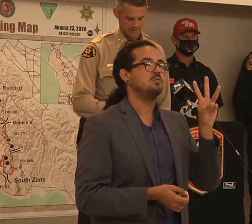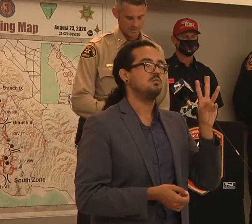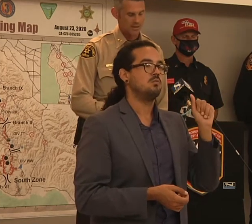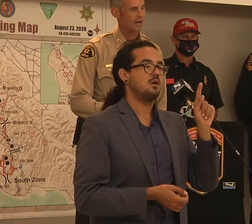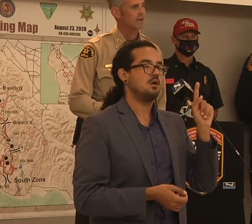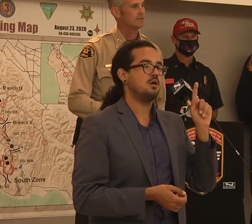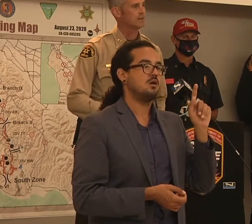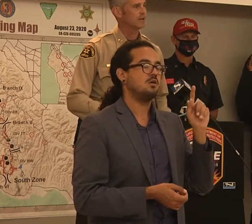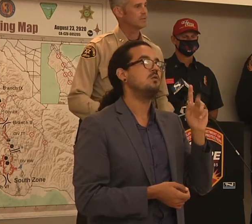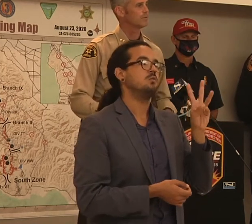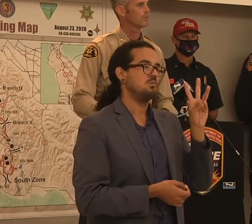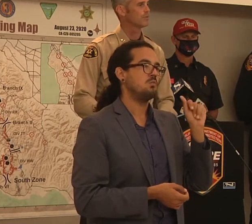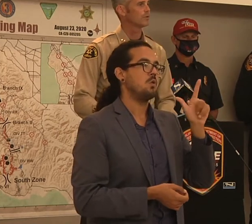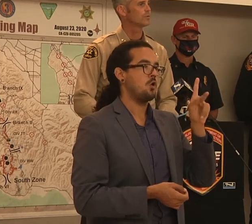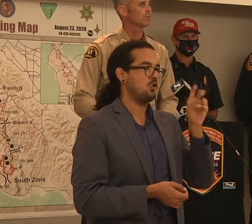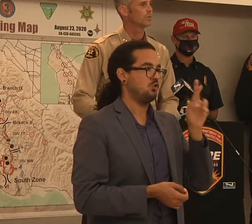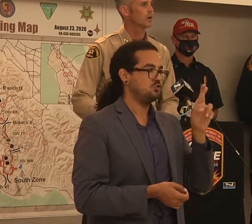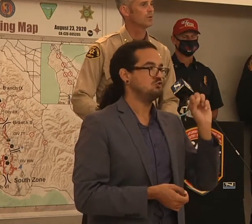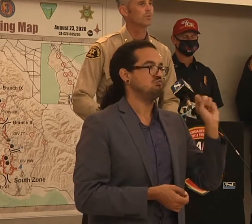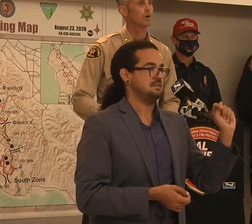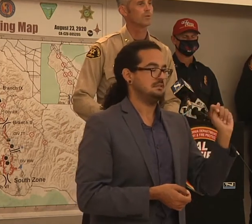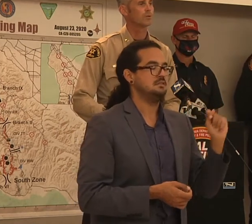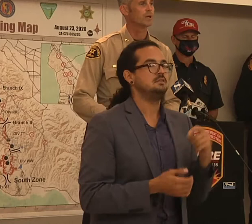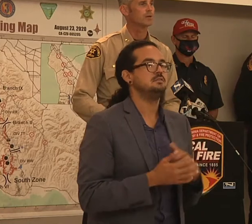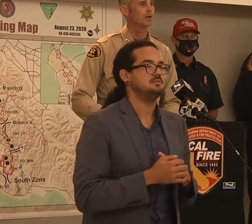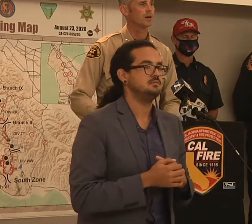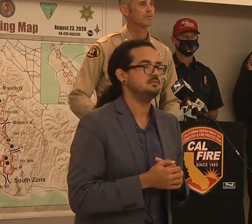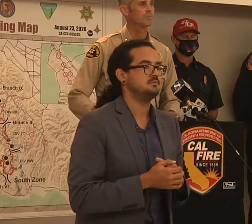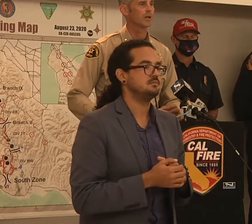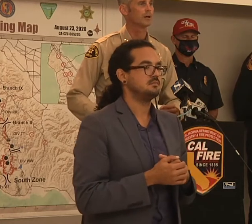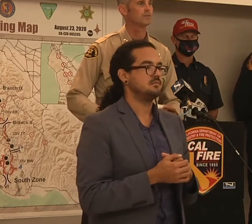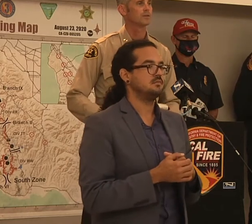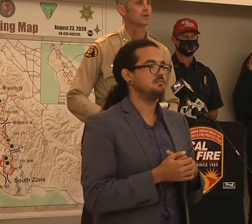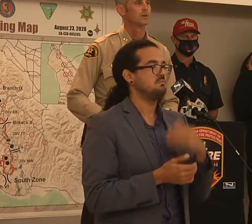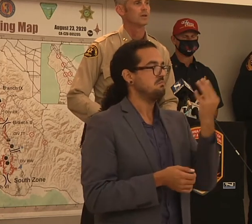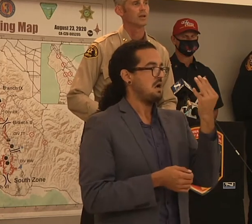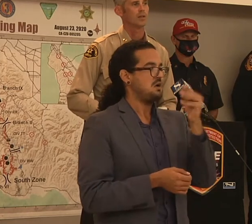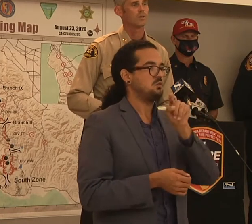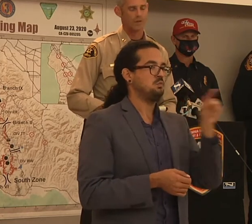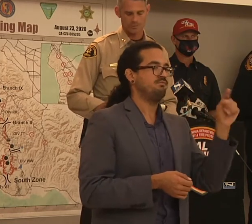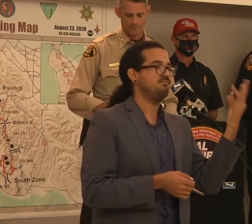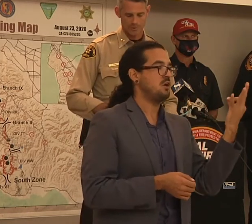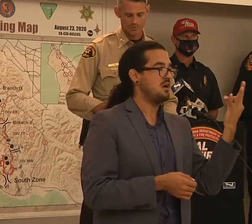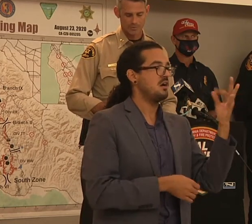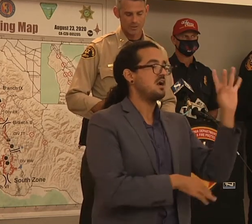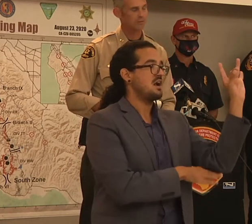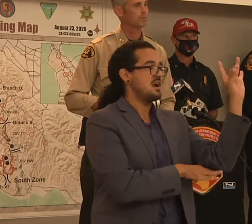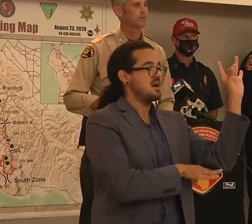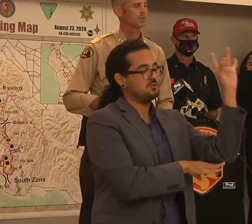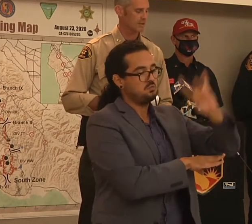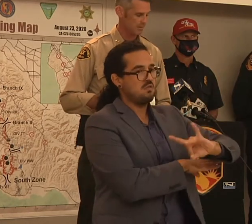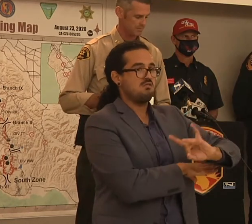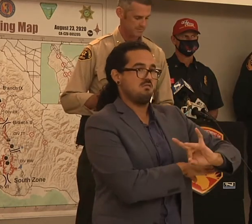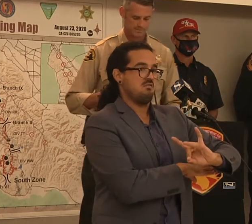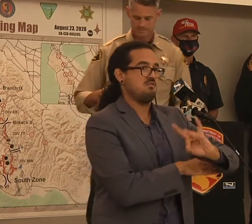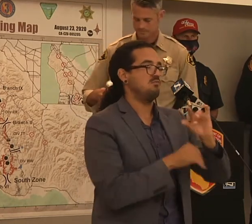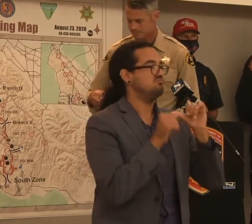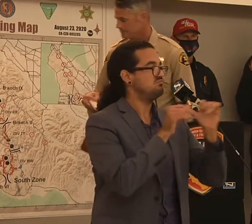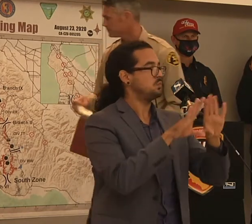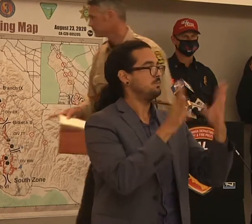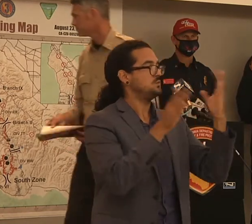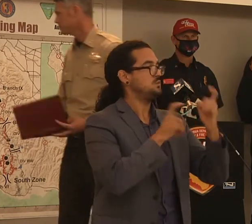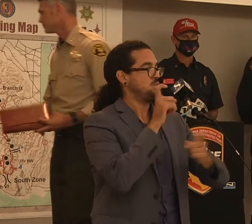Friday, 8 to 8, for folks who want to donate supplies and other things for people that have been displaced. Thank you.